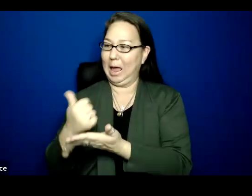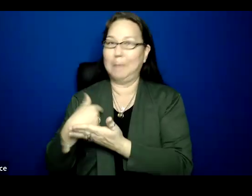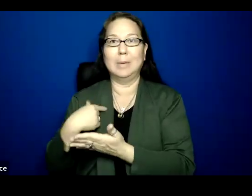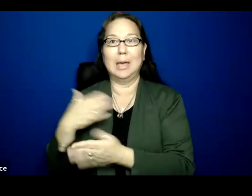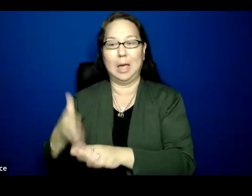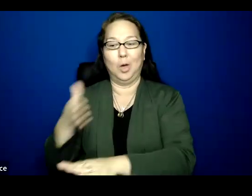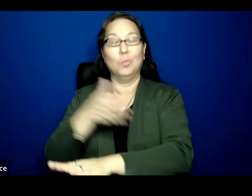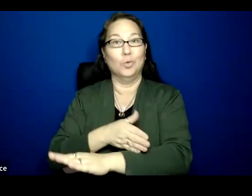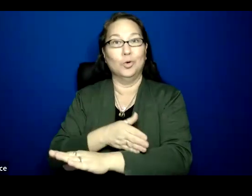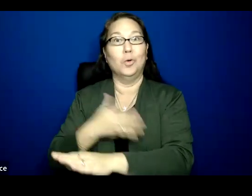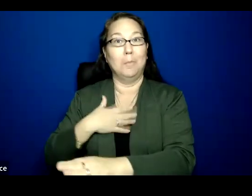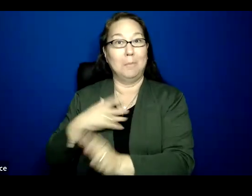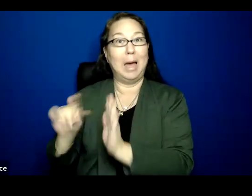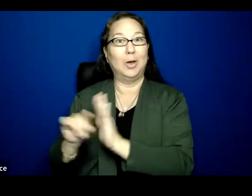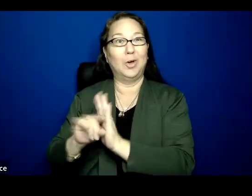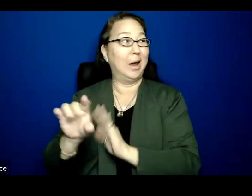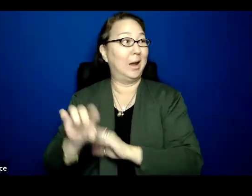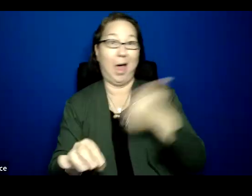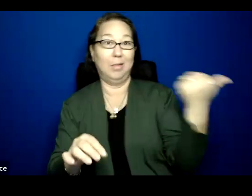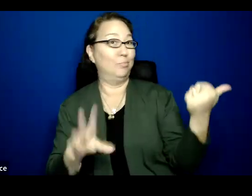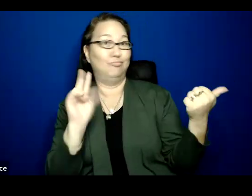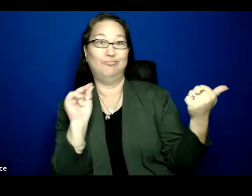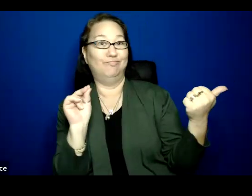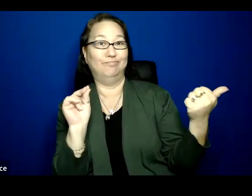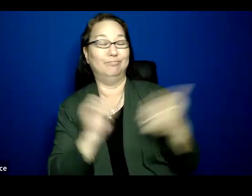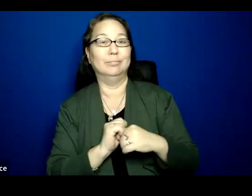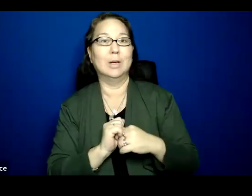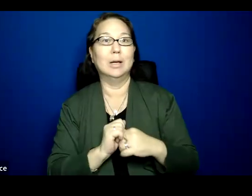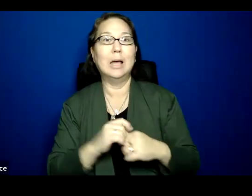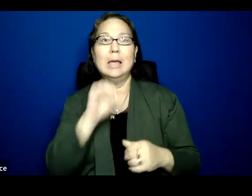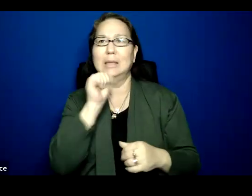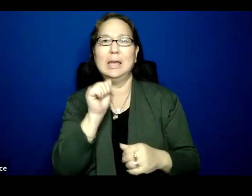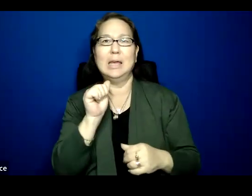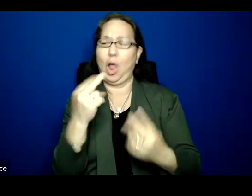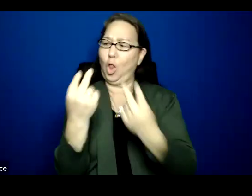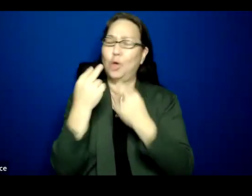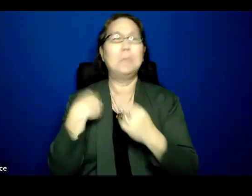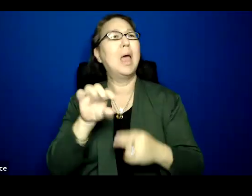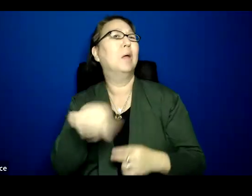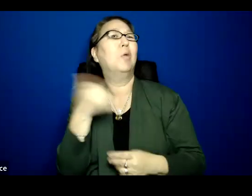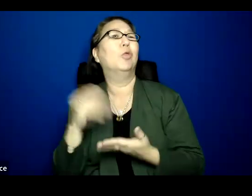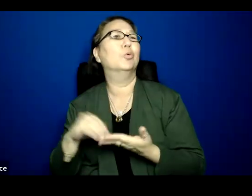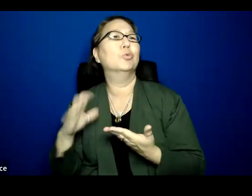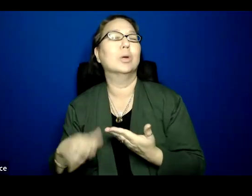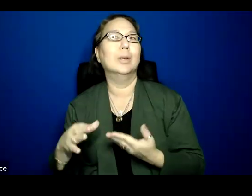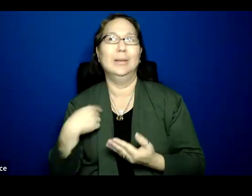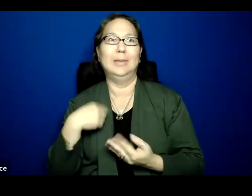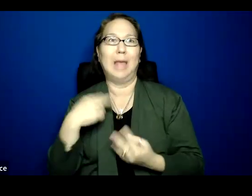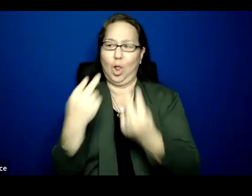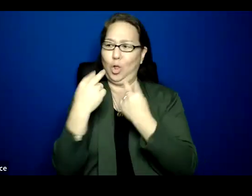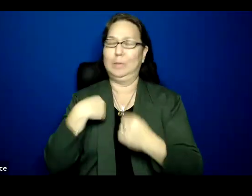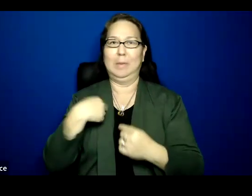But here they did. They didn't let me find behind. They didn't treat me just like another student. They treat me like someone worth